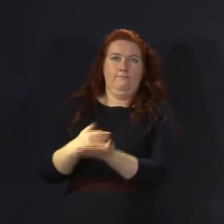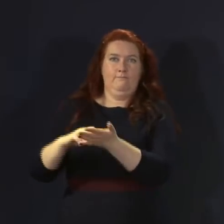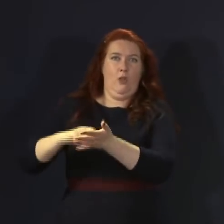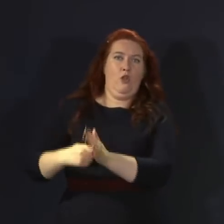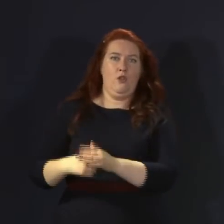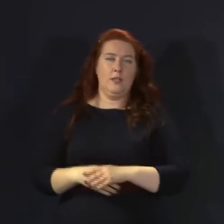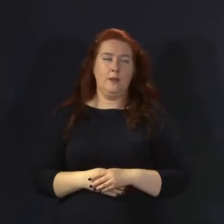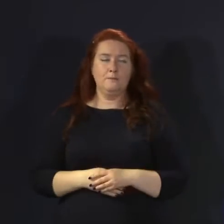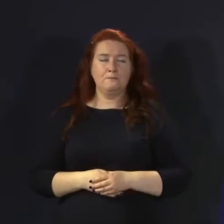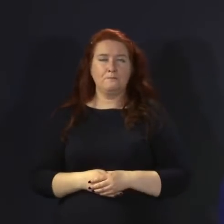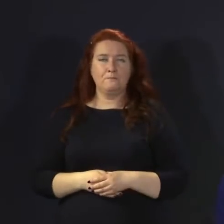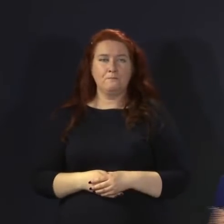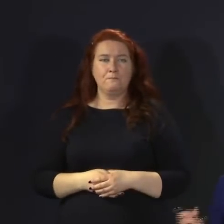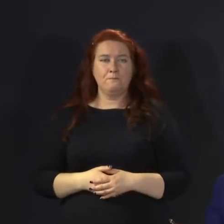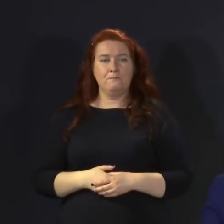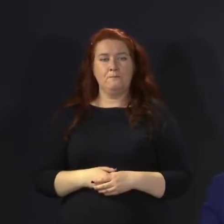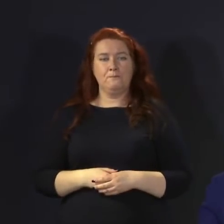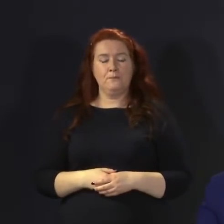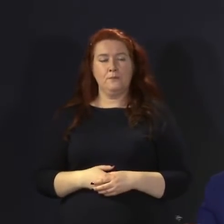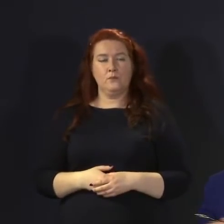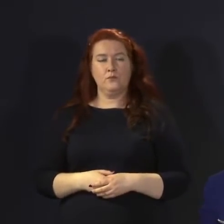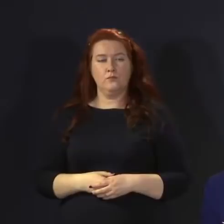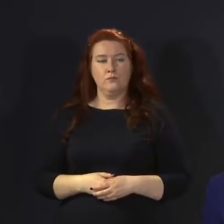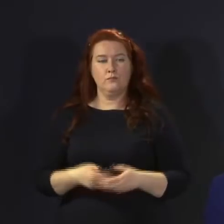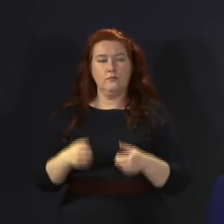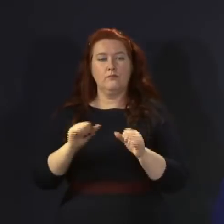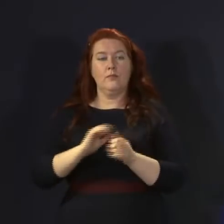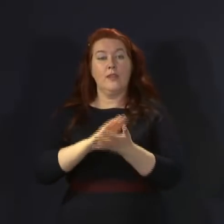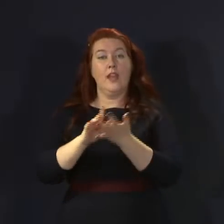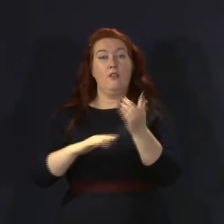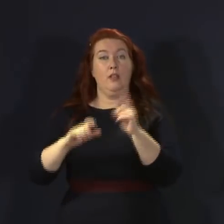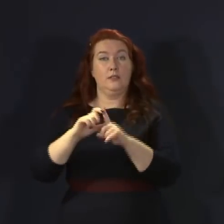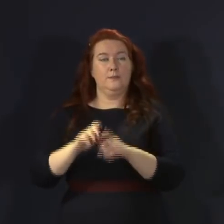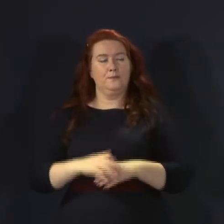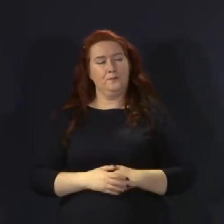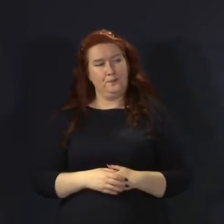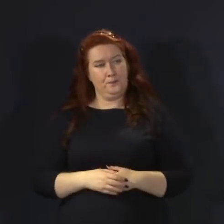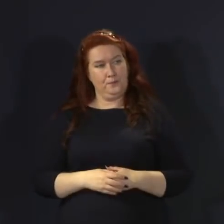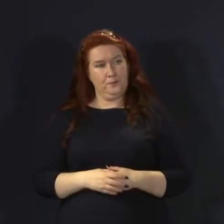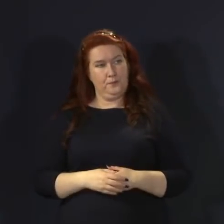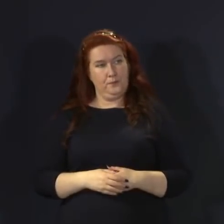days. Helen McCardle from the Herald.